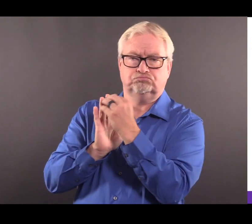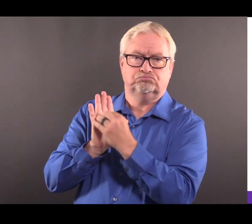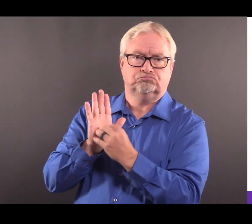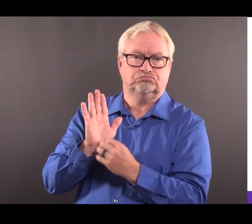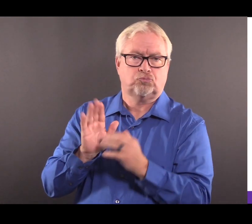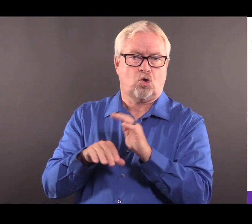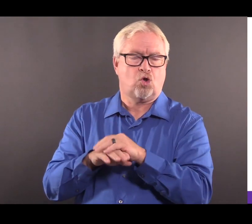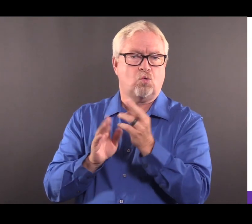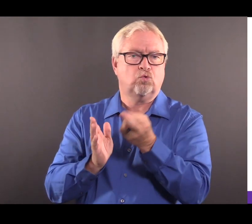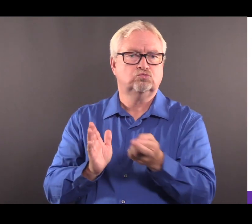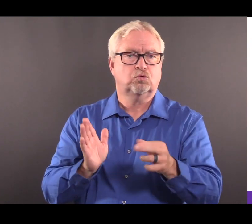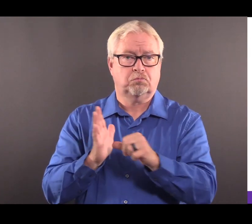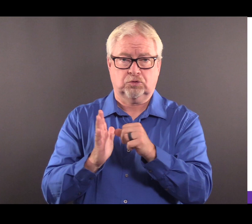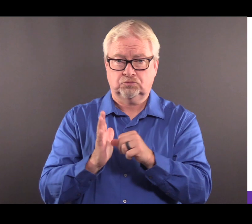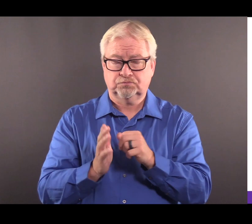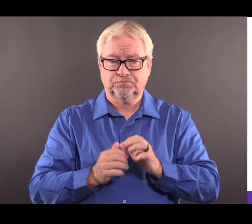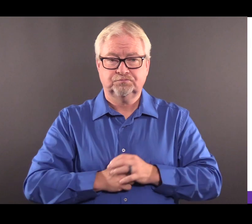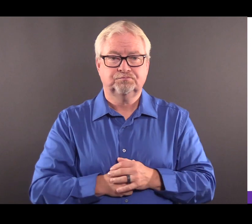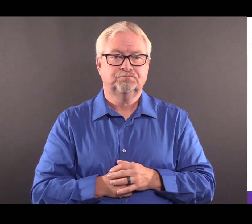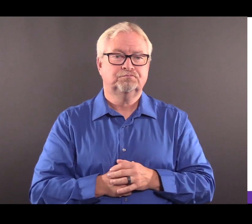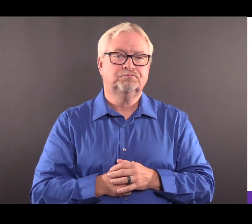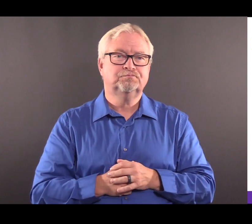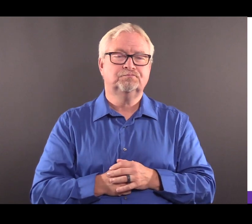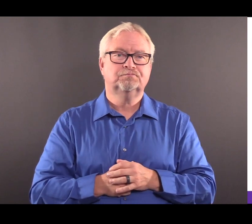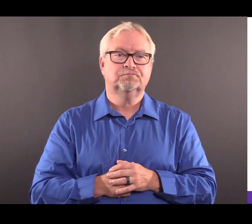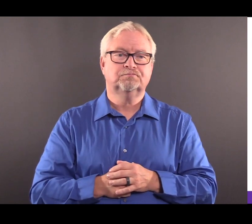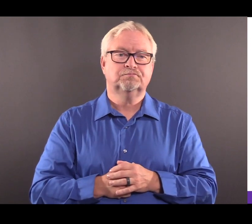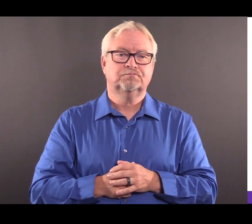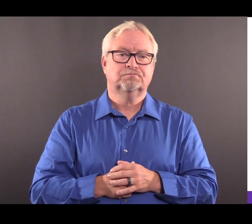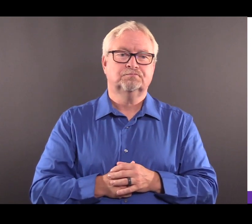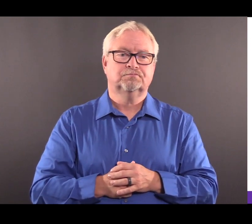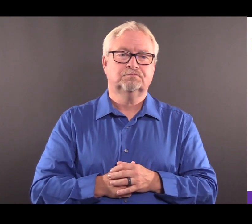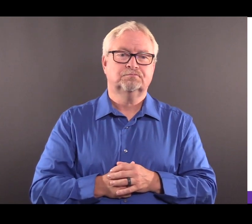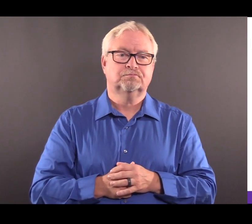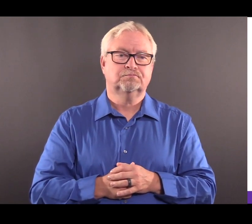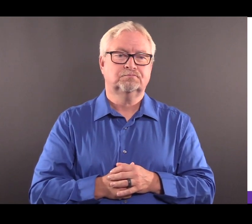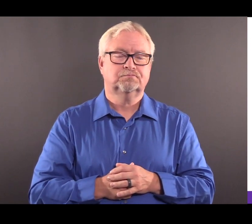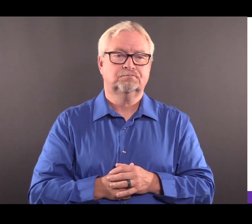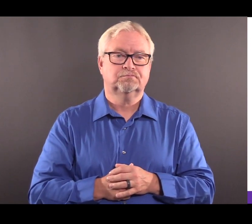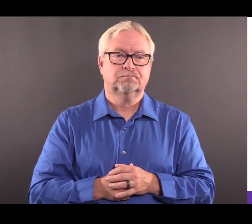available resources, which will be noted on the resource page.